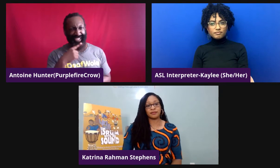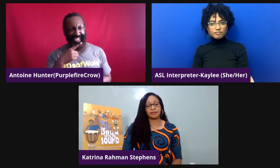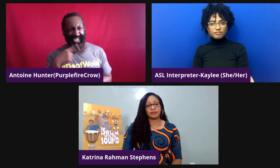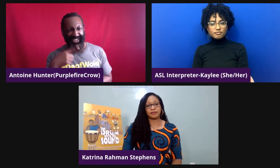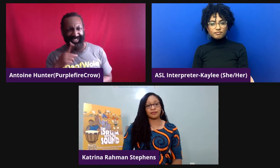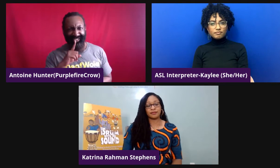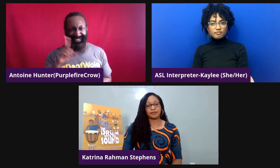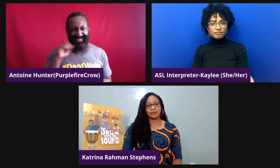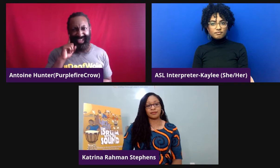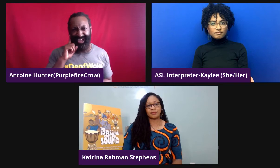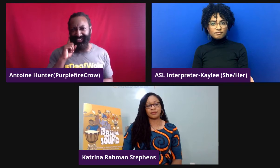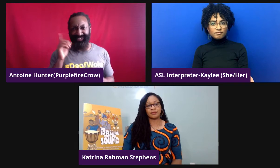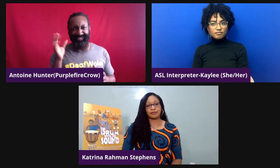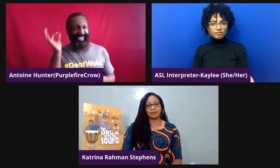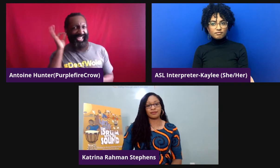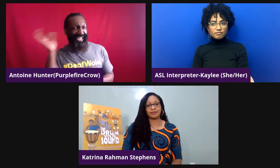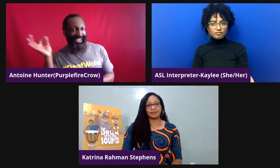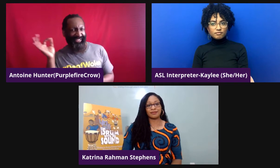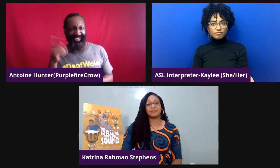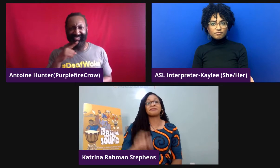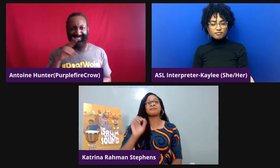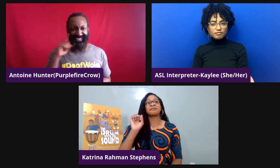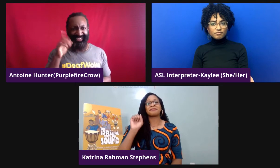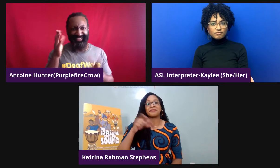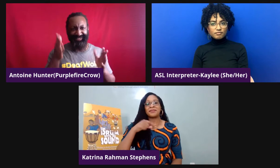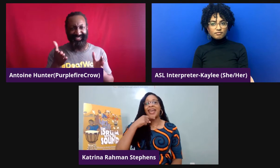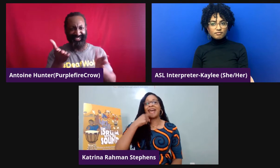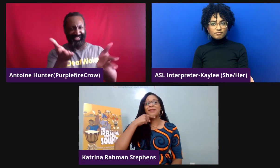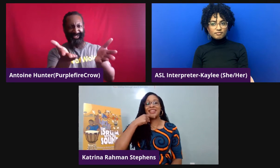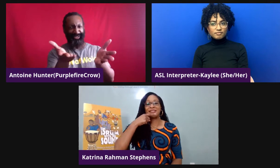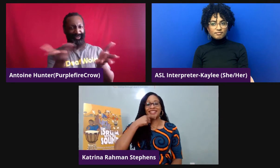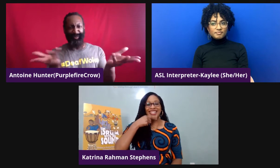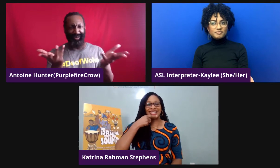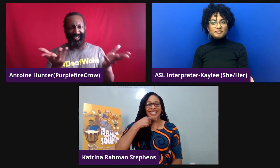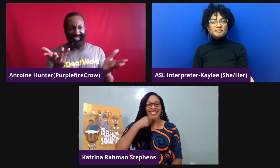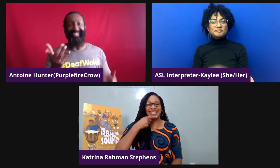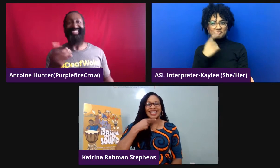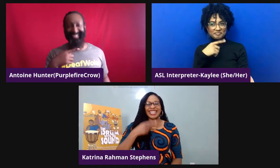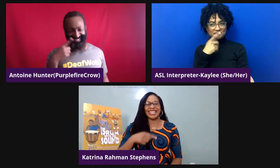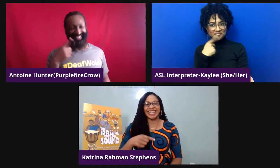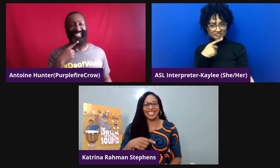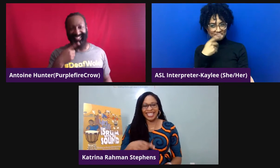I think some people may have missed. Are you hearing? Are you deaf? I'm hearing.